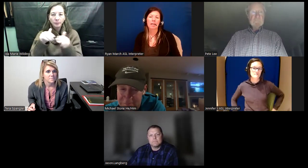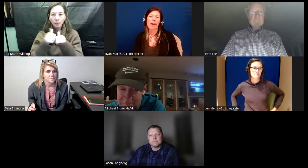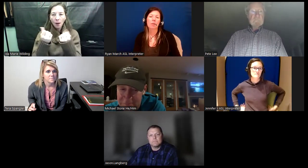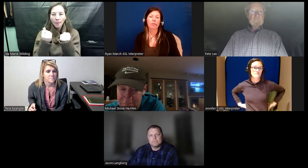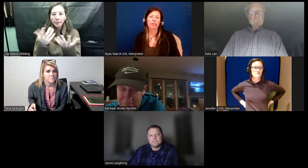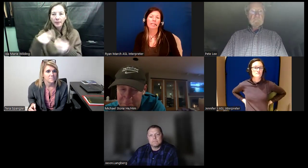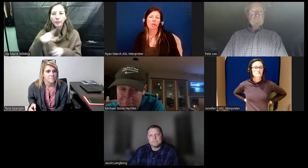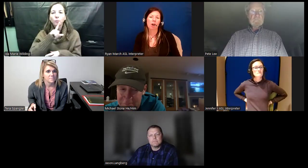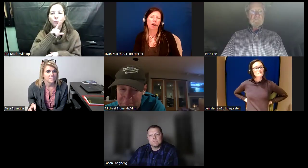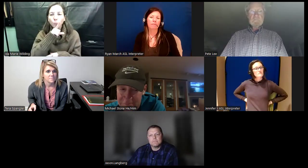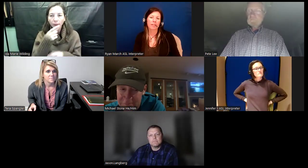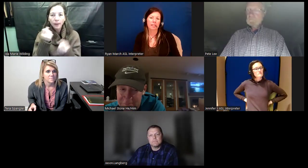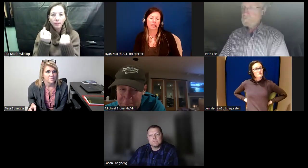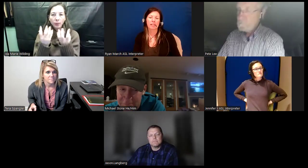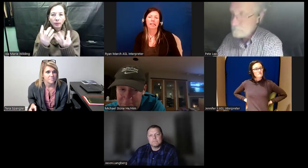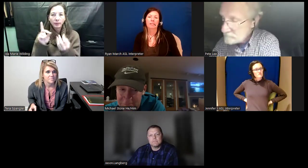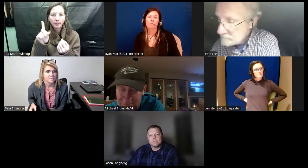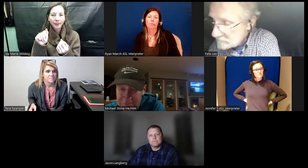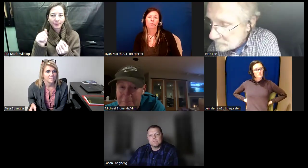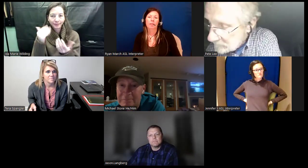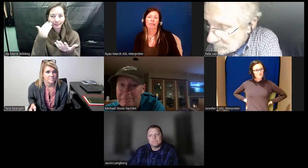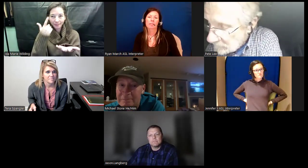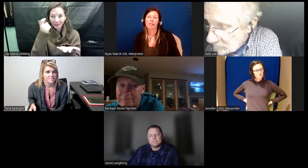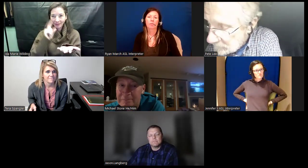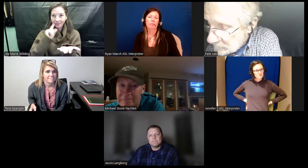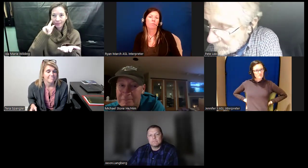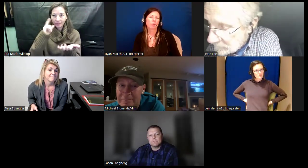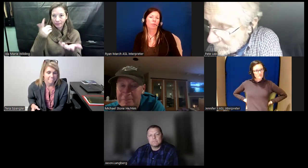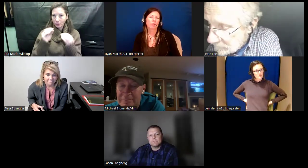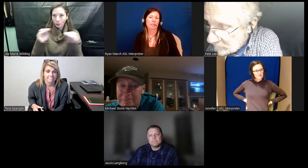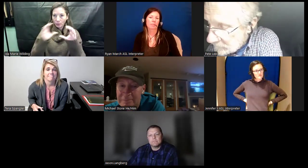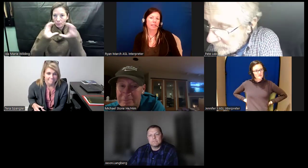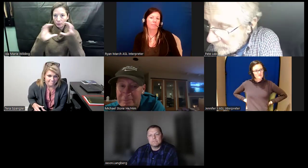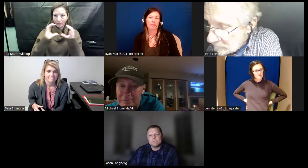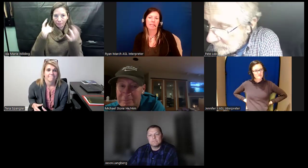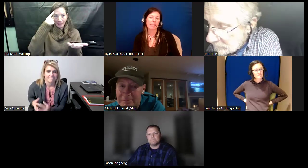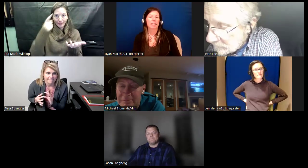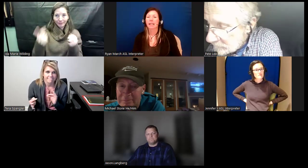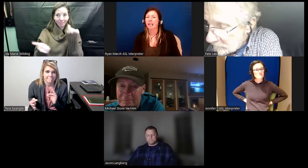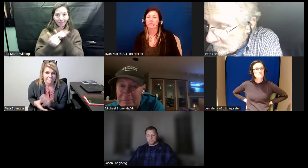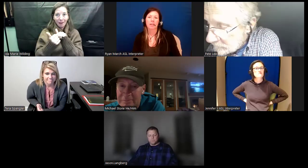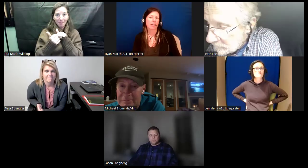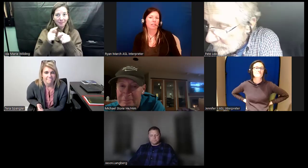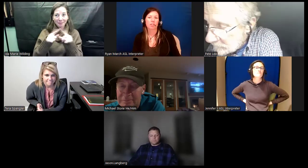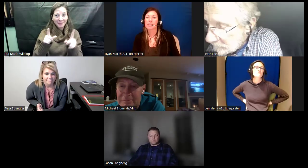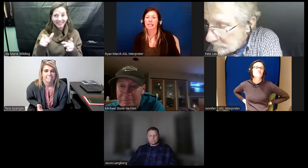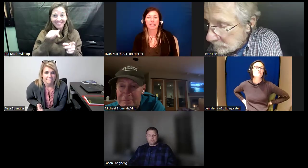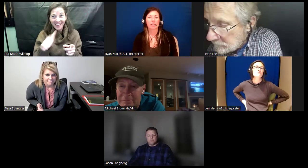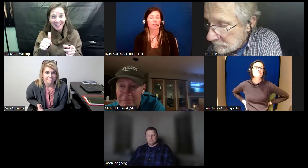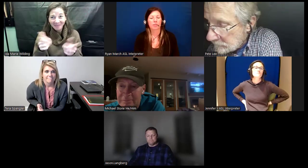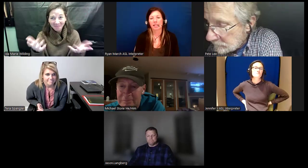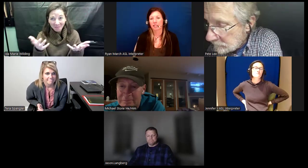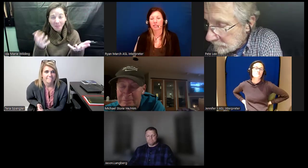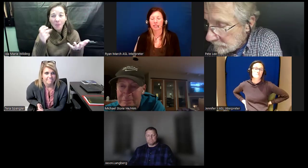well, I'm wondering how often, the multiple disability, maybe if a student is